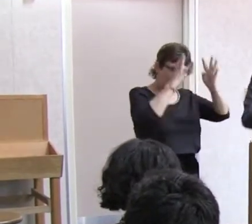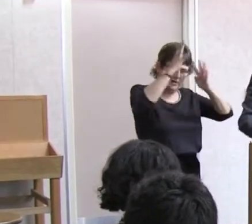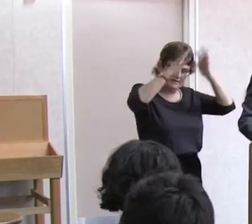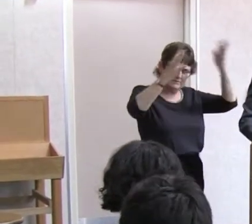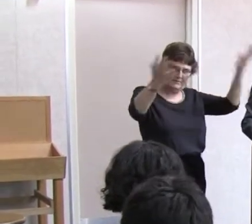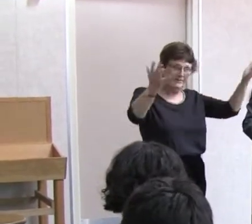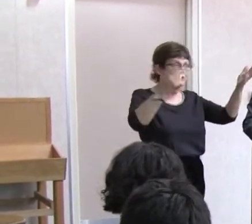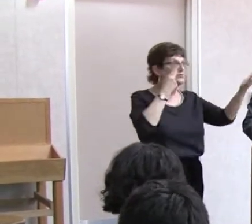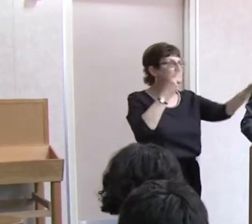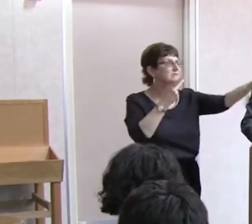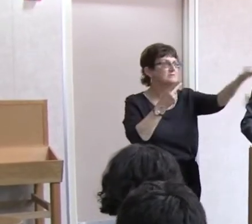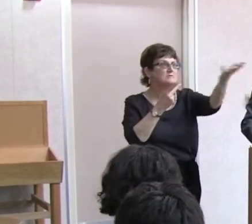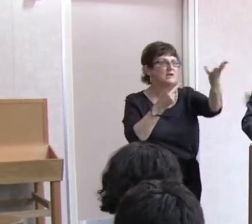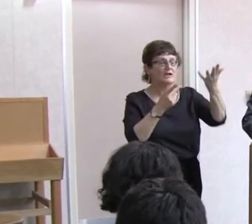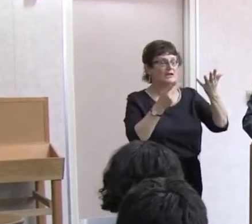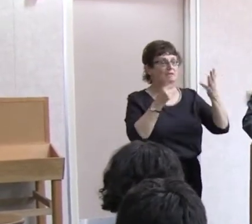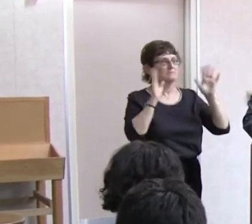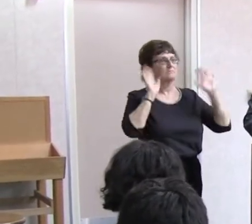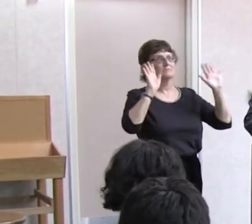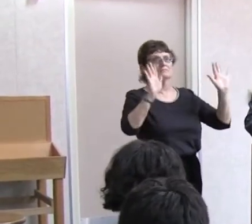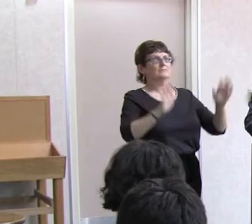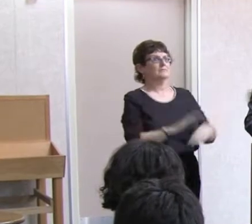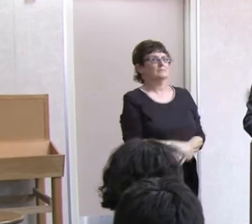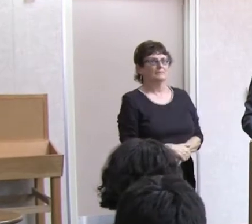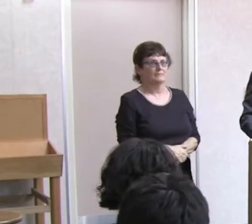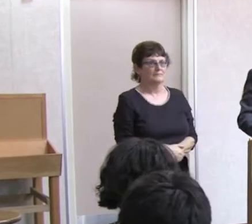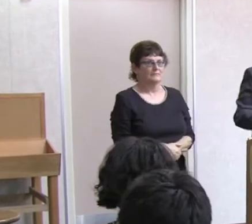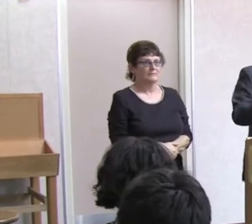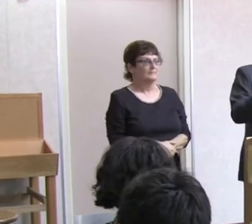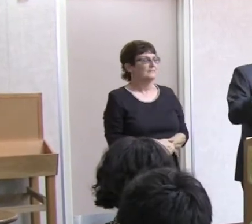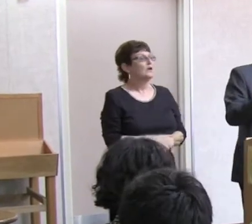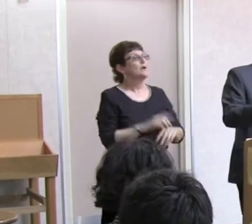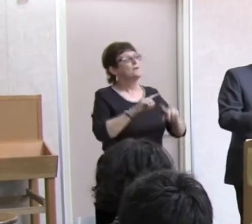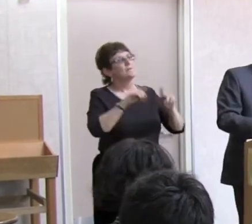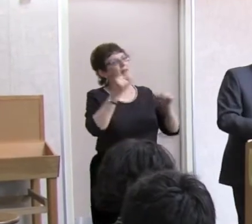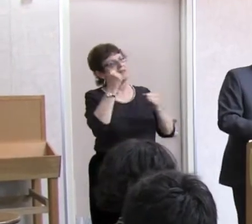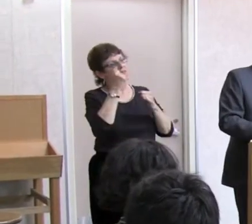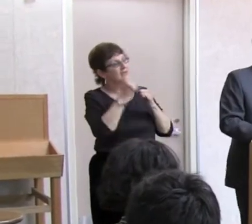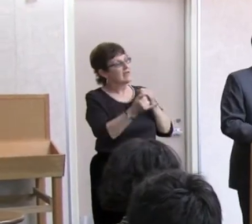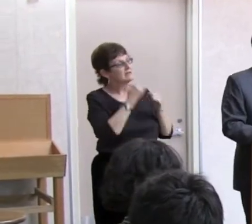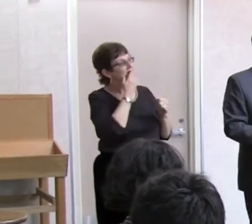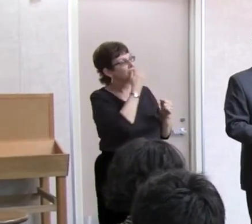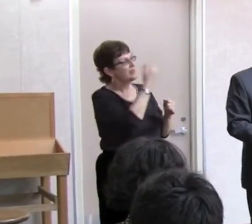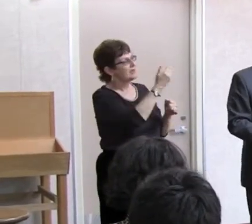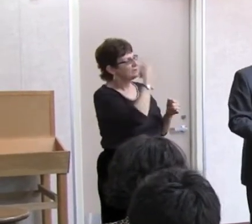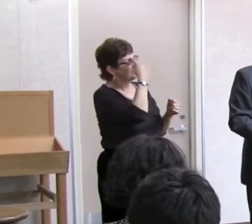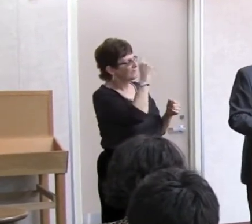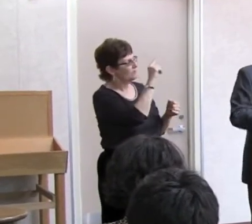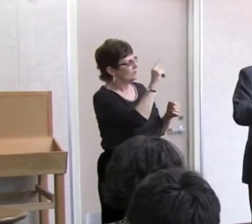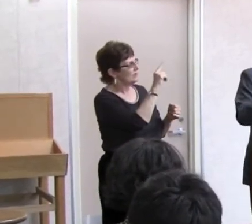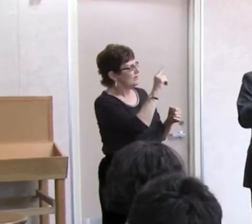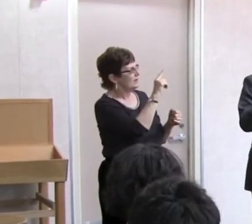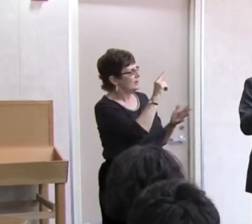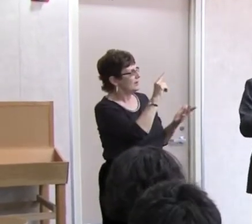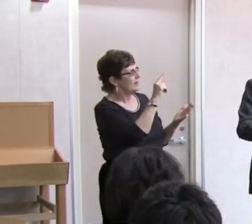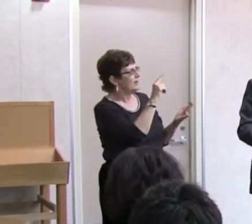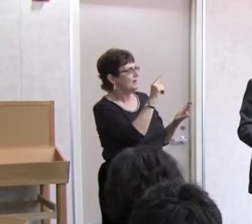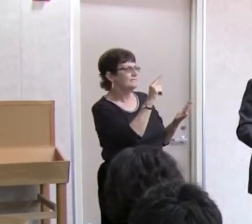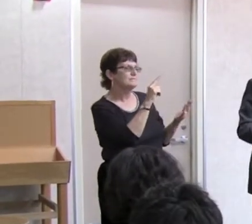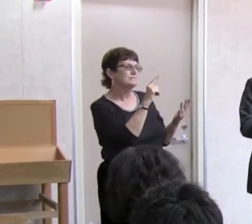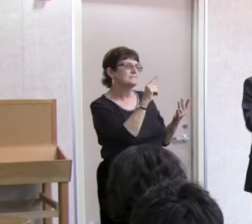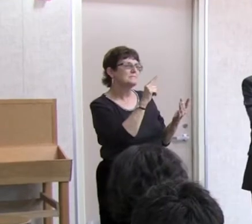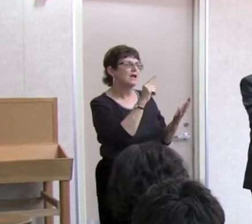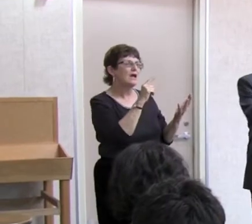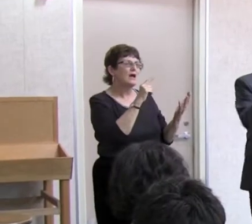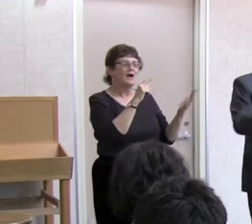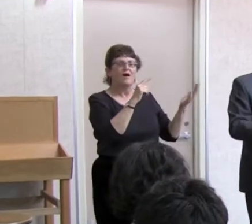see, it's just incredible. But finally, the last thanks has to go to, I'll give